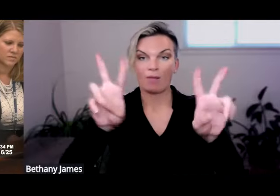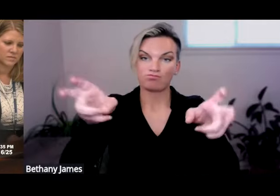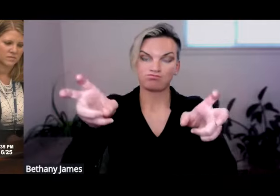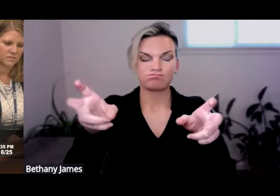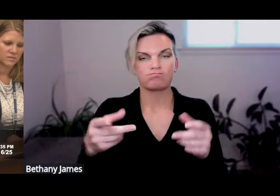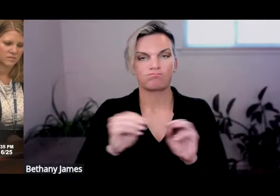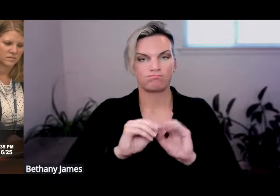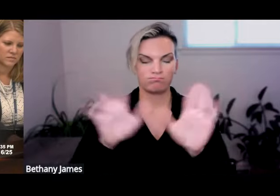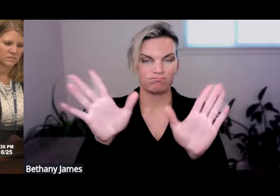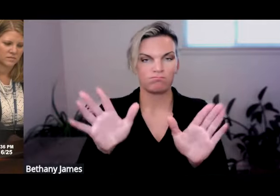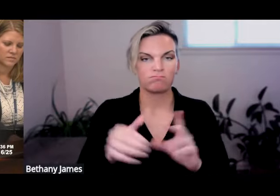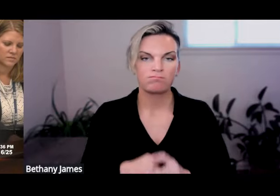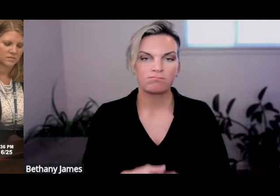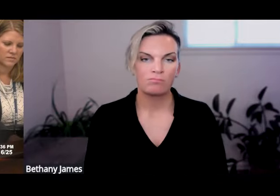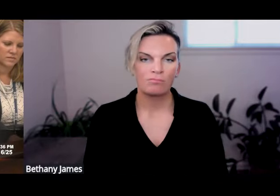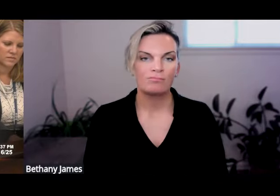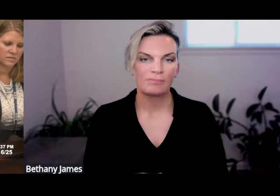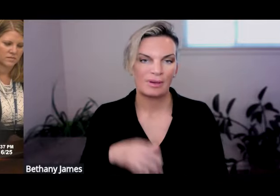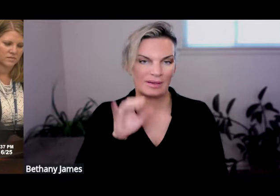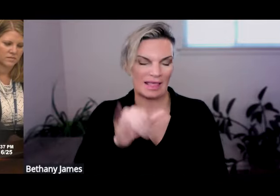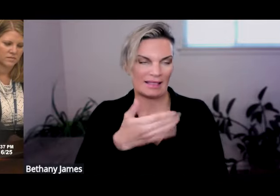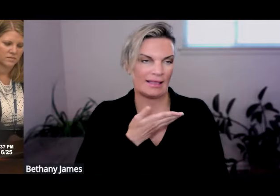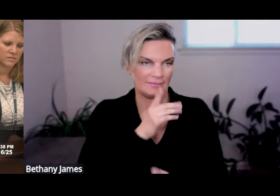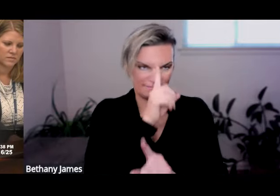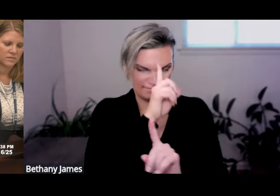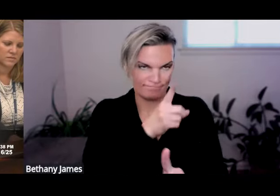just, that is, yes, we are working on that.